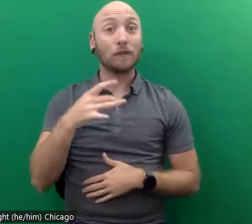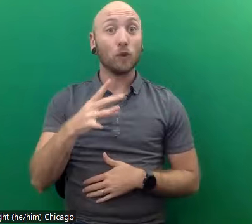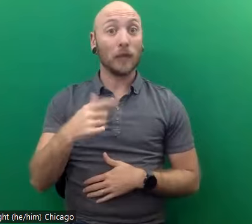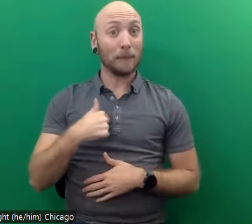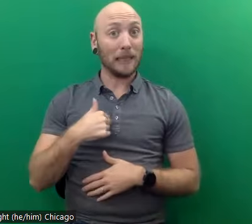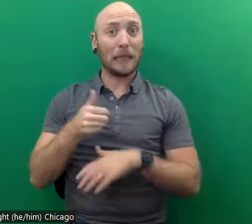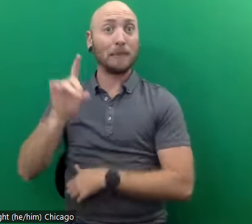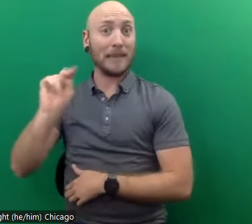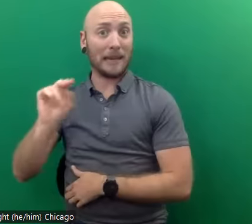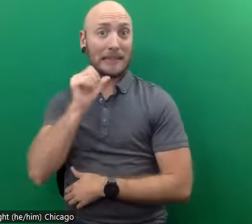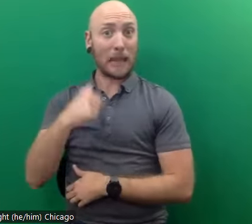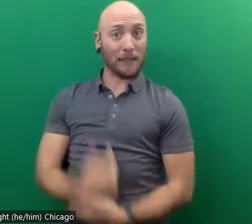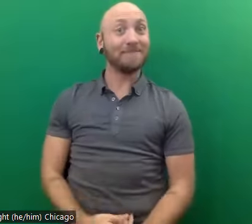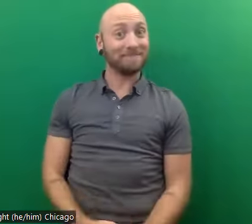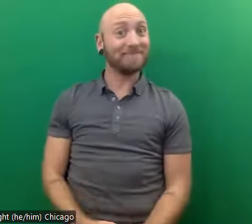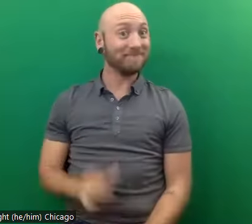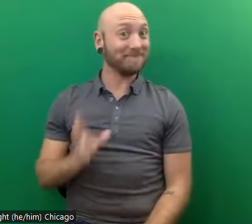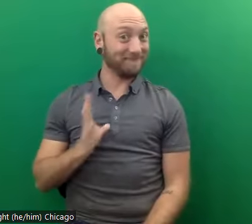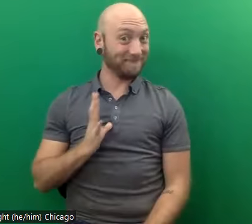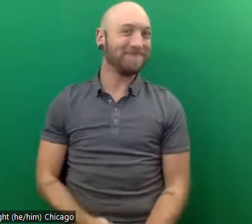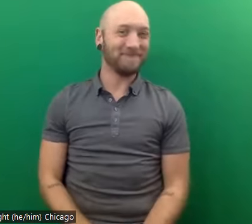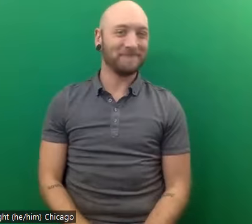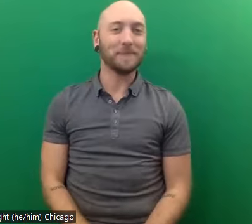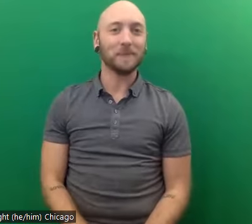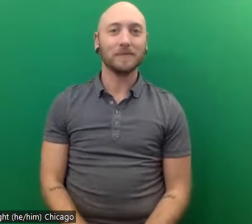tonight. That is fine by me.